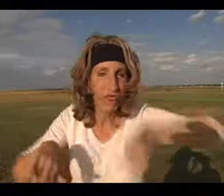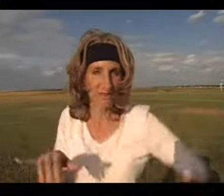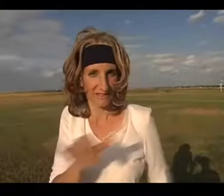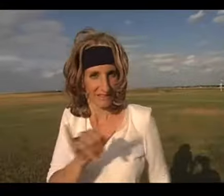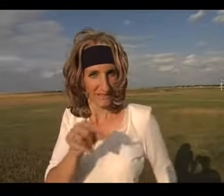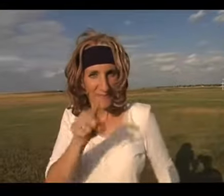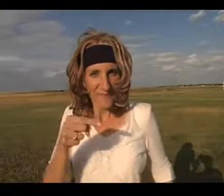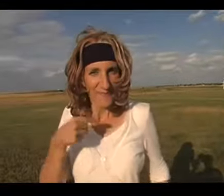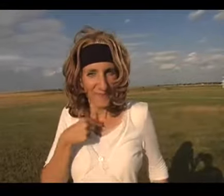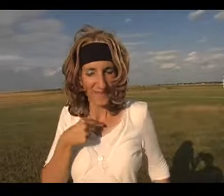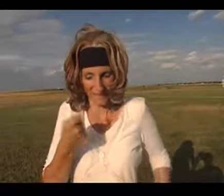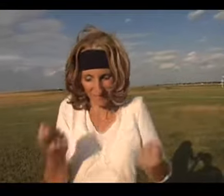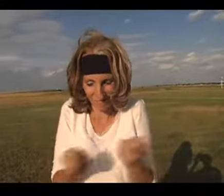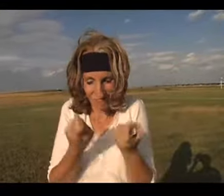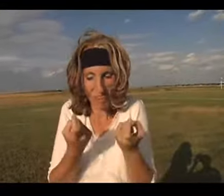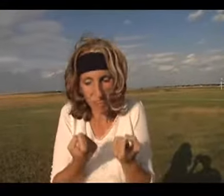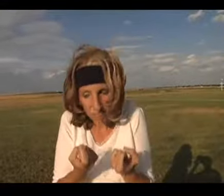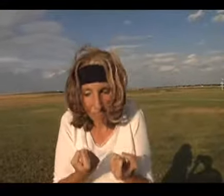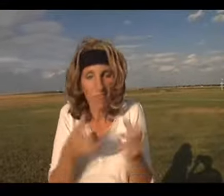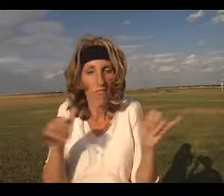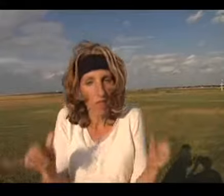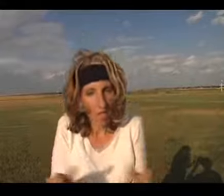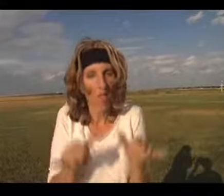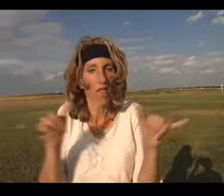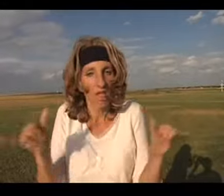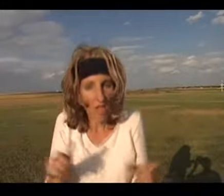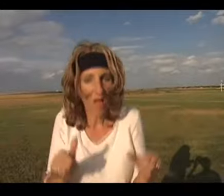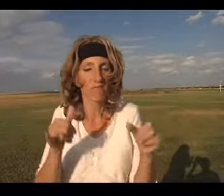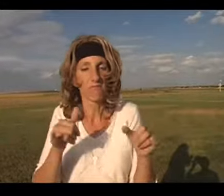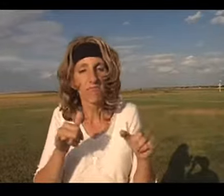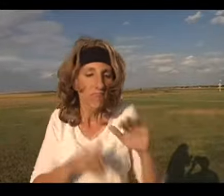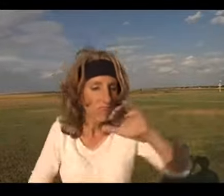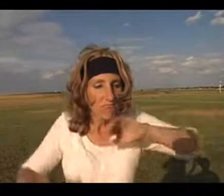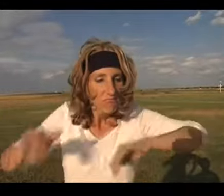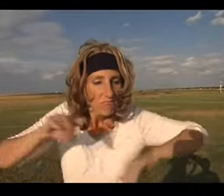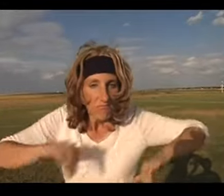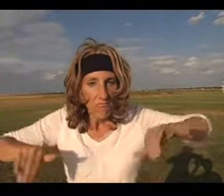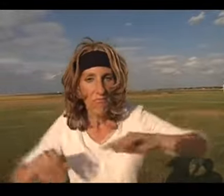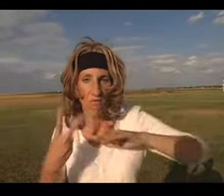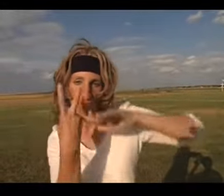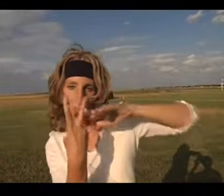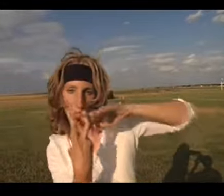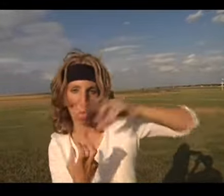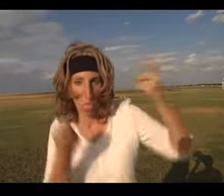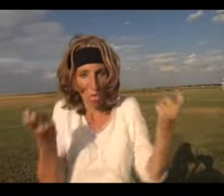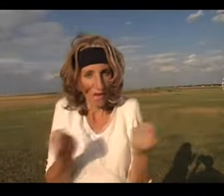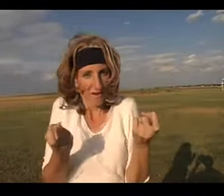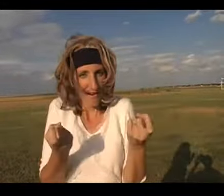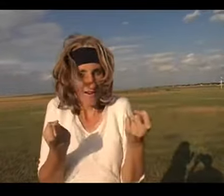around. And that's the same thing like you and I. We can just be in our sin, swimming around, involved in sin and in the